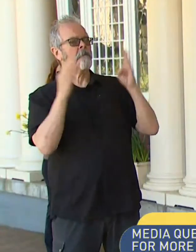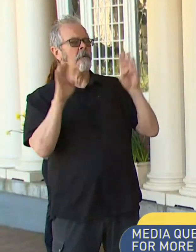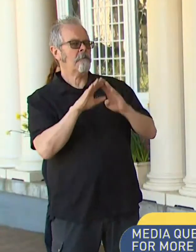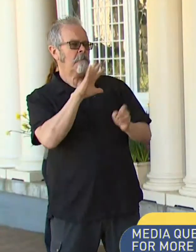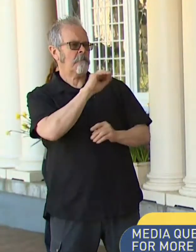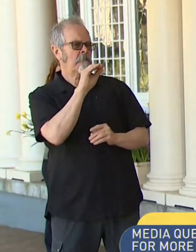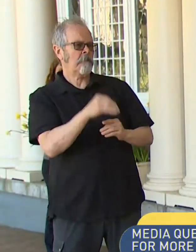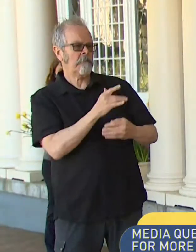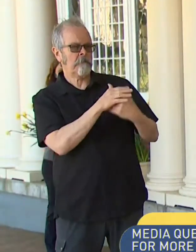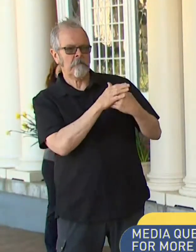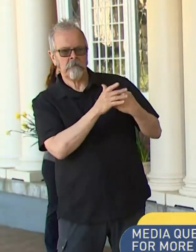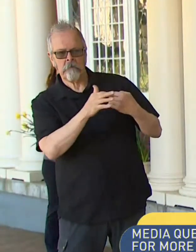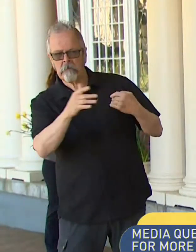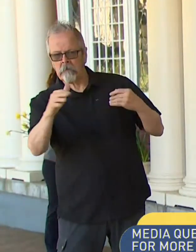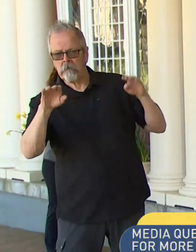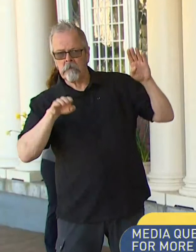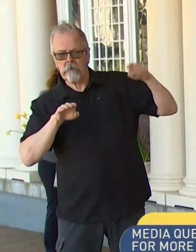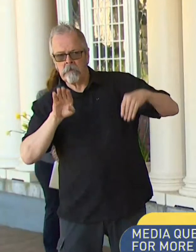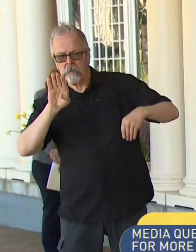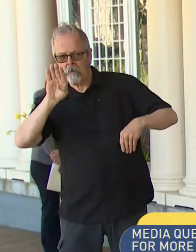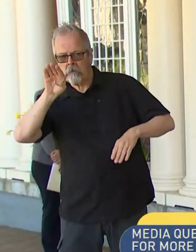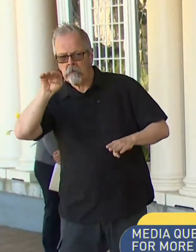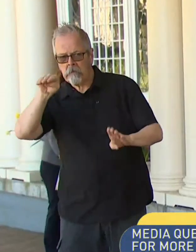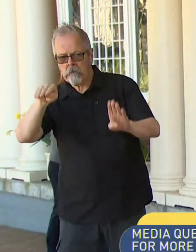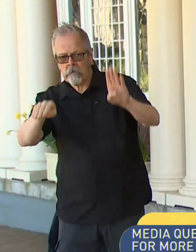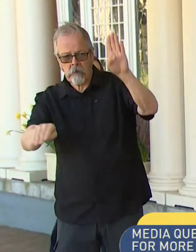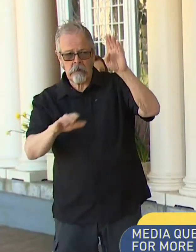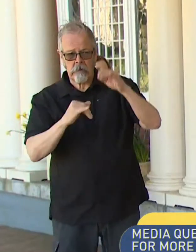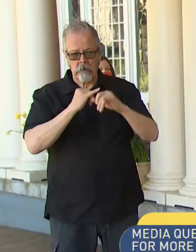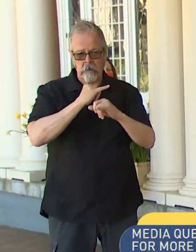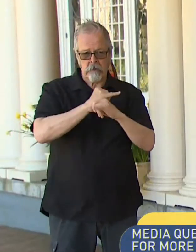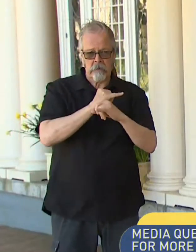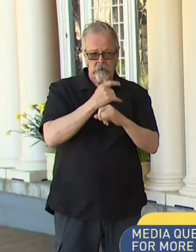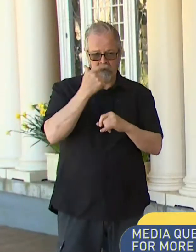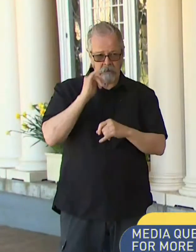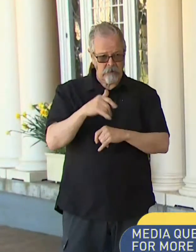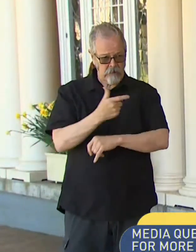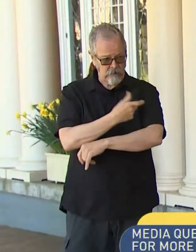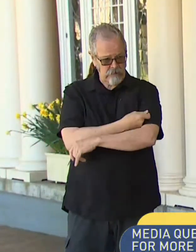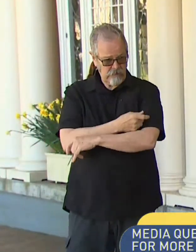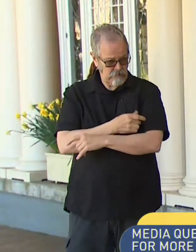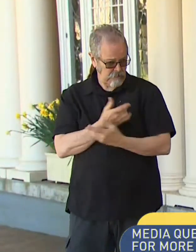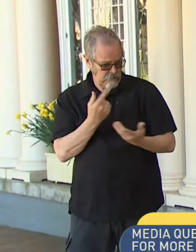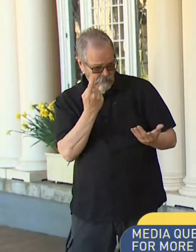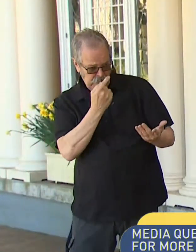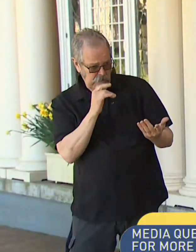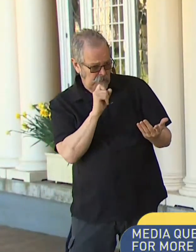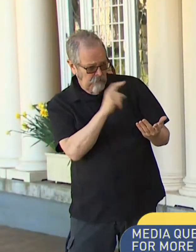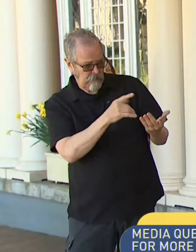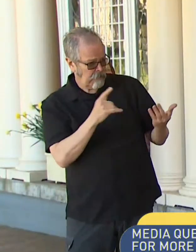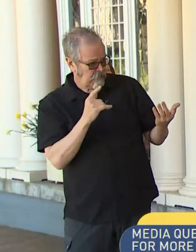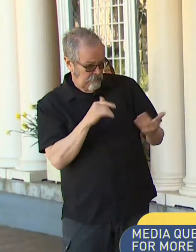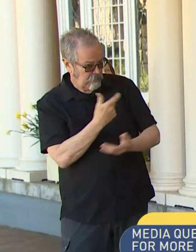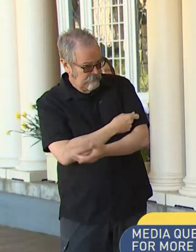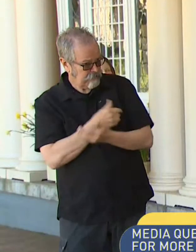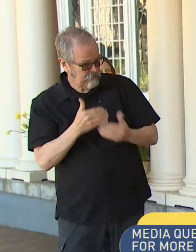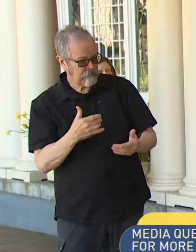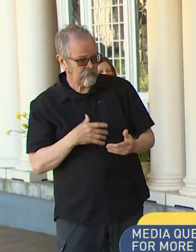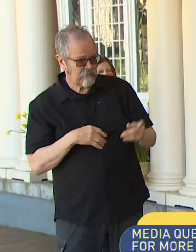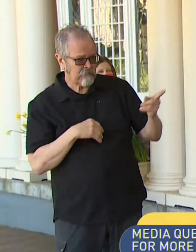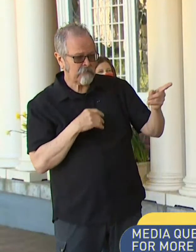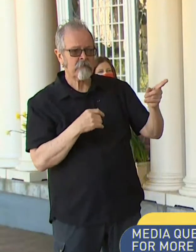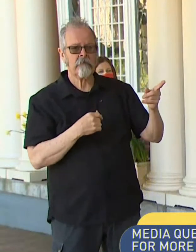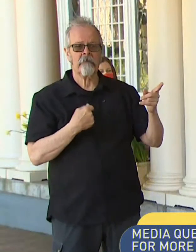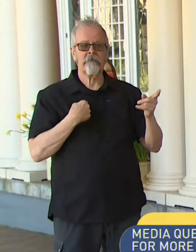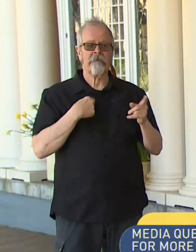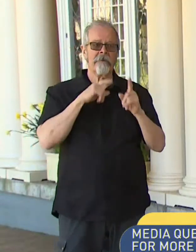immunity, which might not happen because of vaccine hesitancy? Well, I wish I had an answer to this question, but the science does not